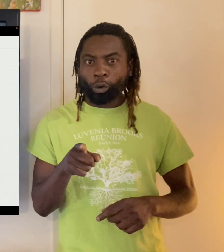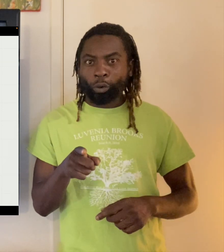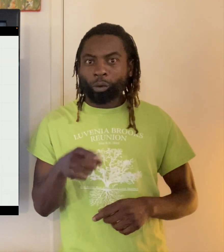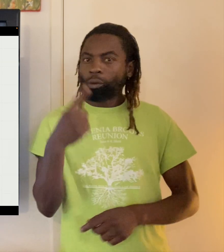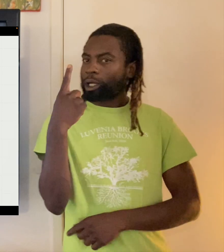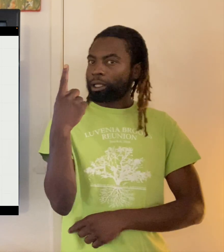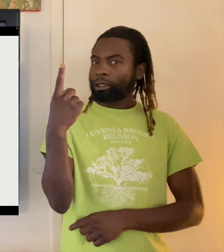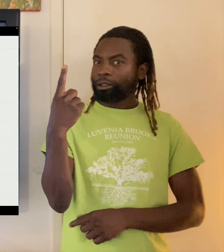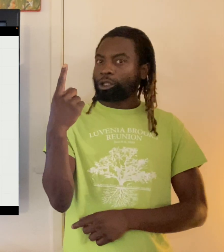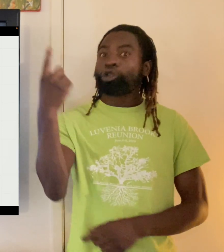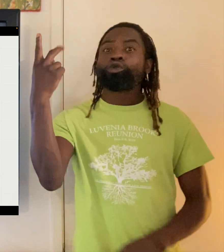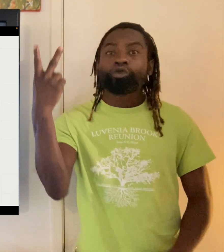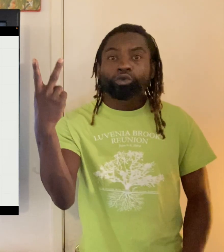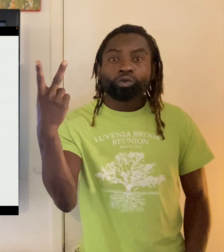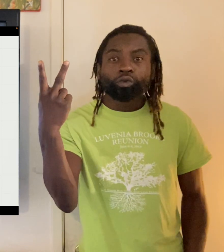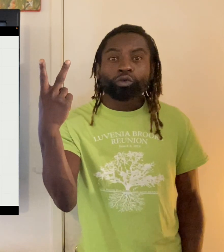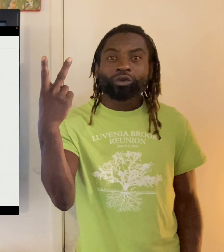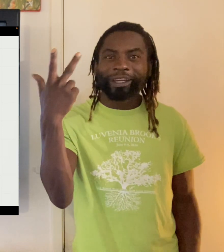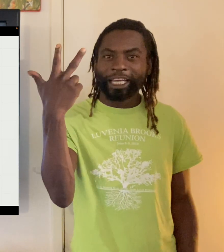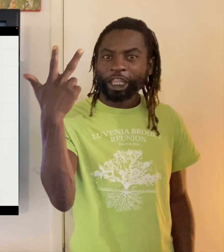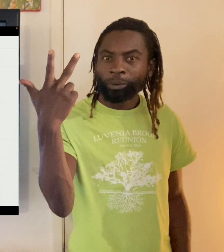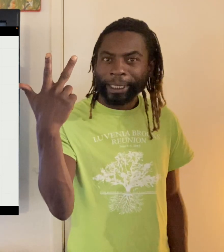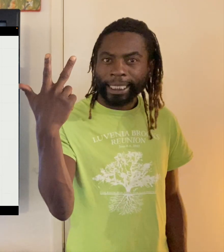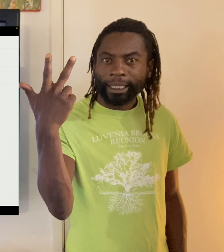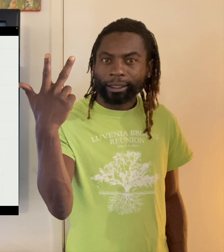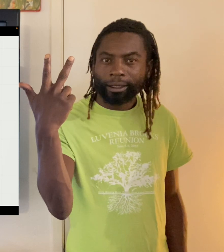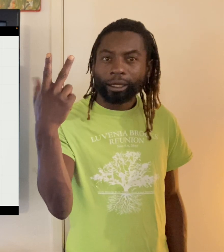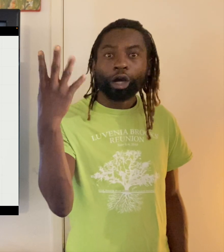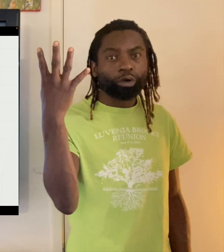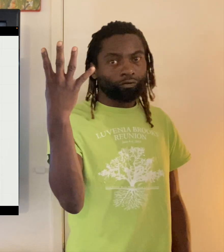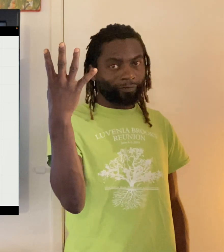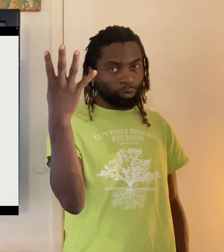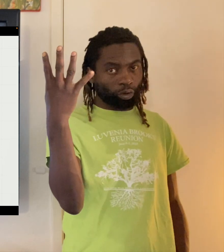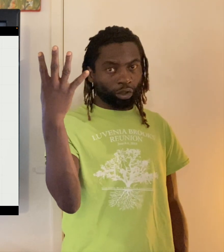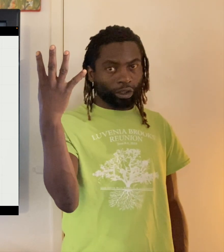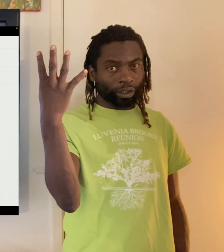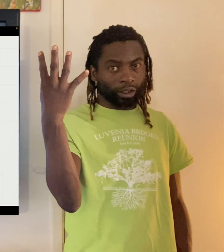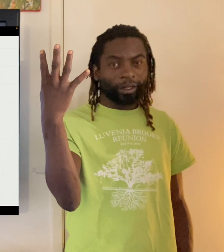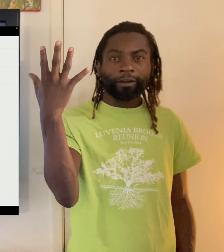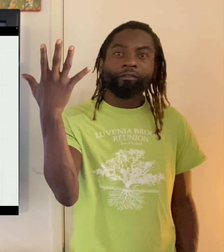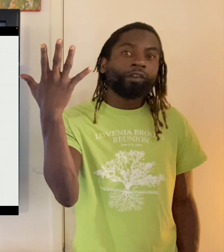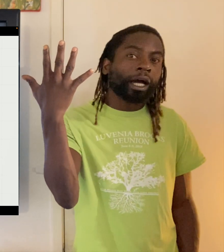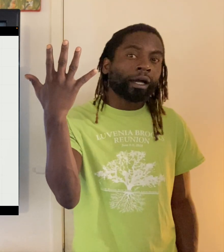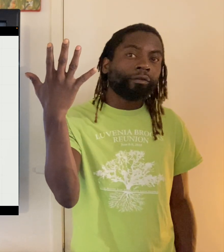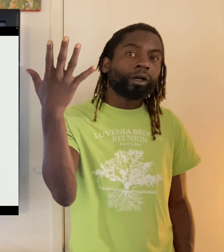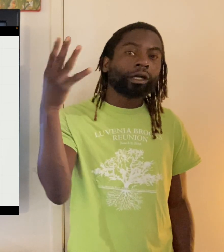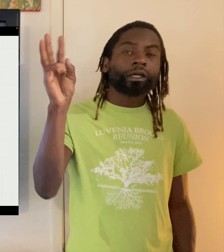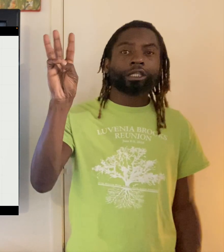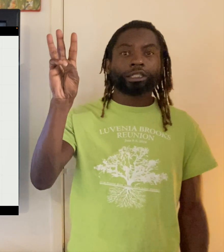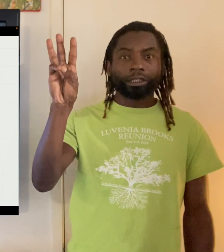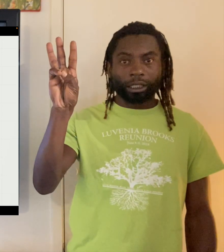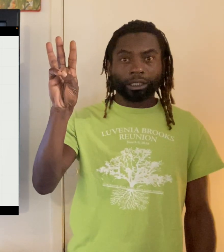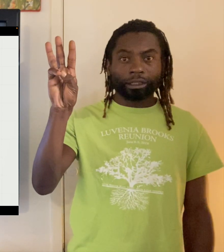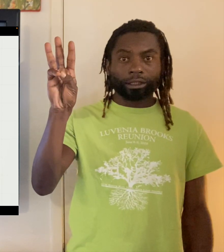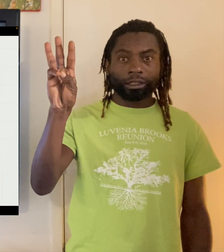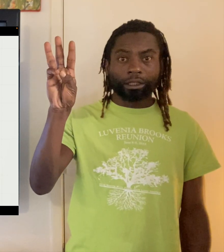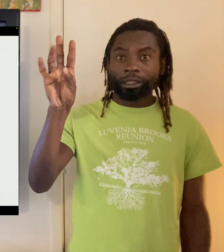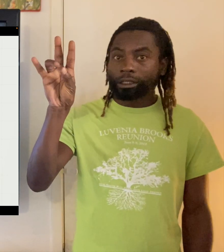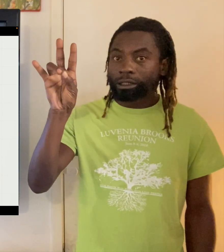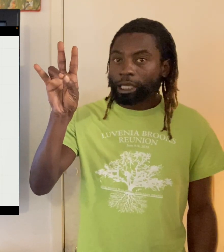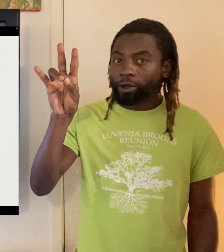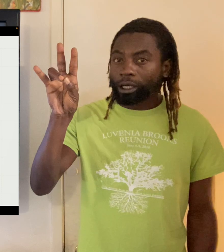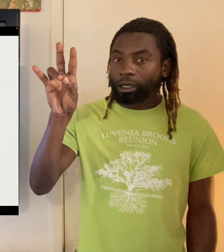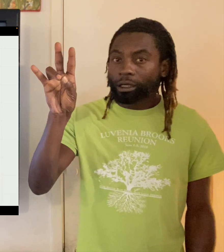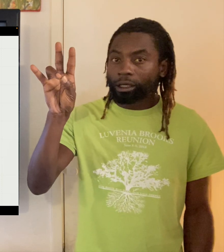Go. 1, 2, 3, 4, 5,